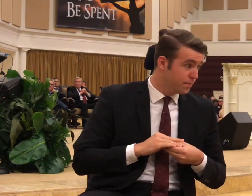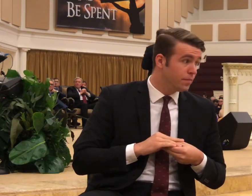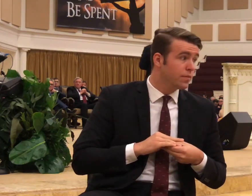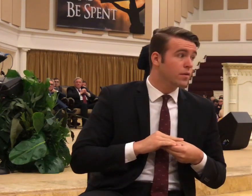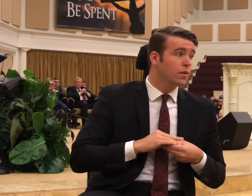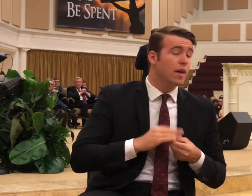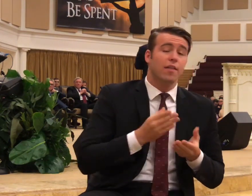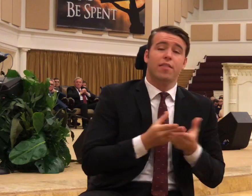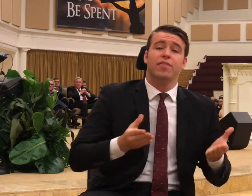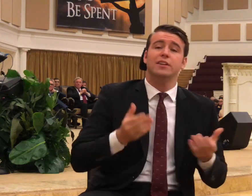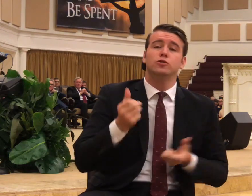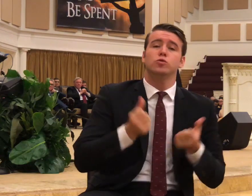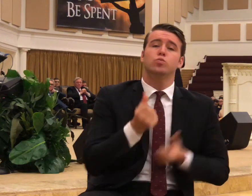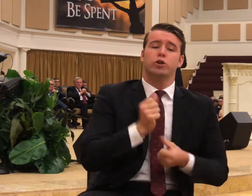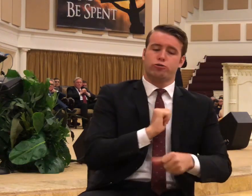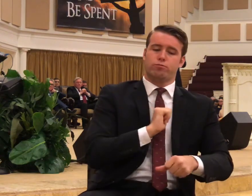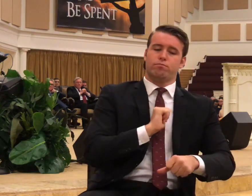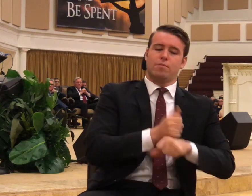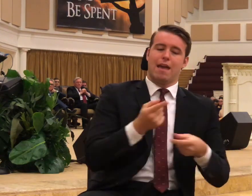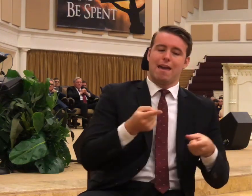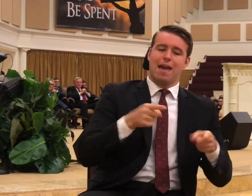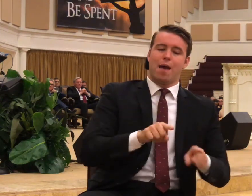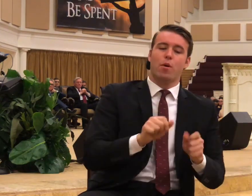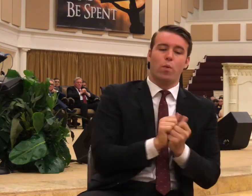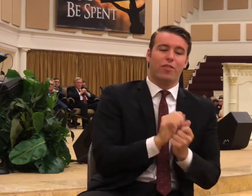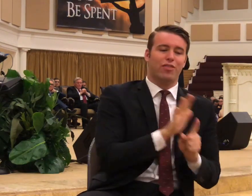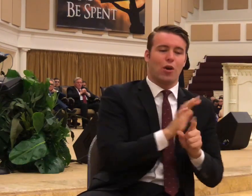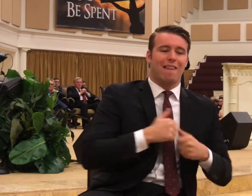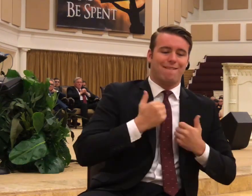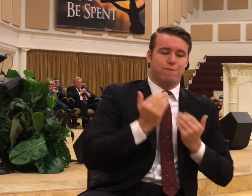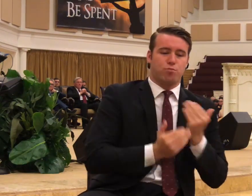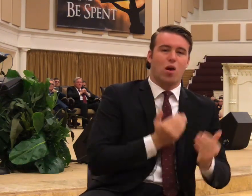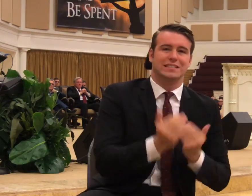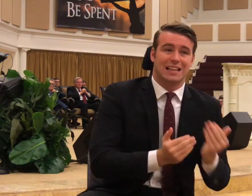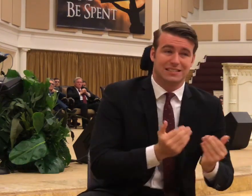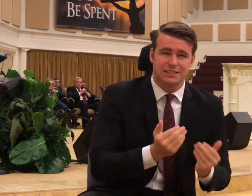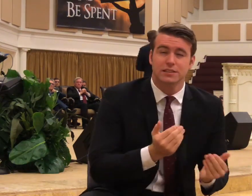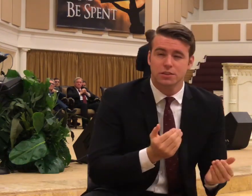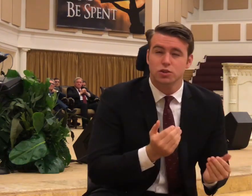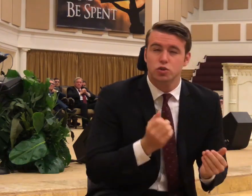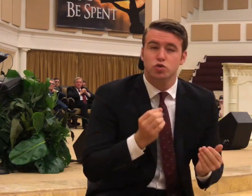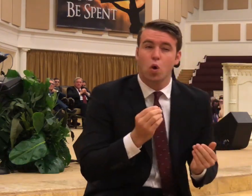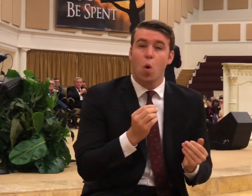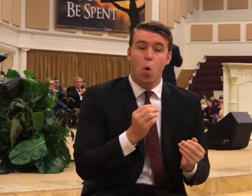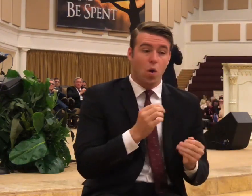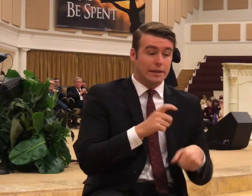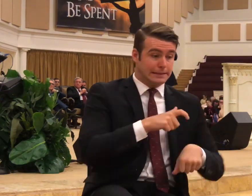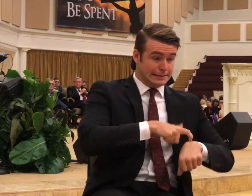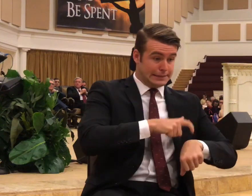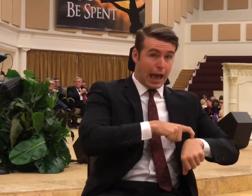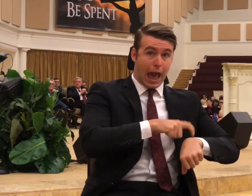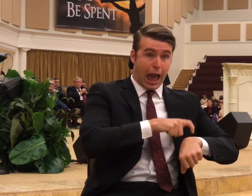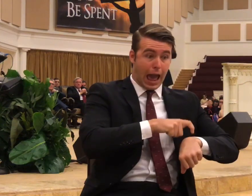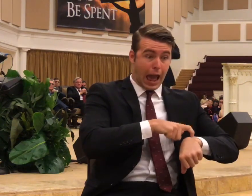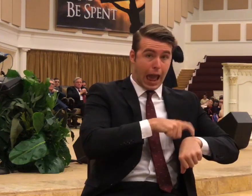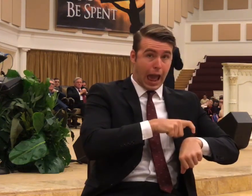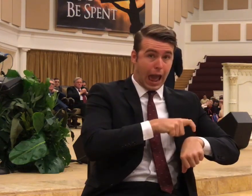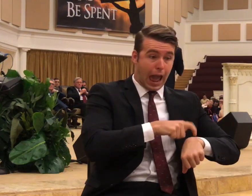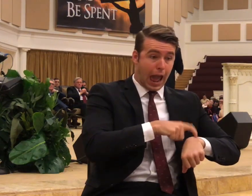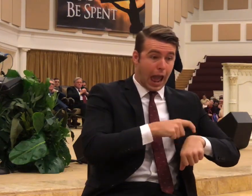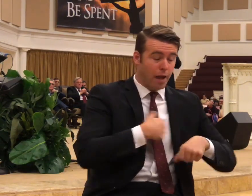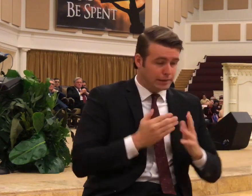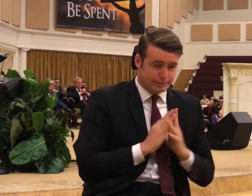things that come in the process of their life. And as that time, those times